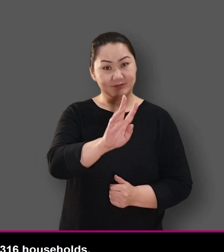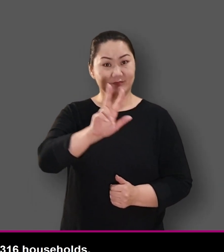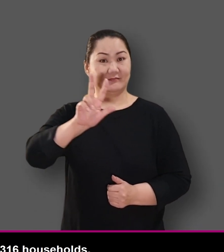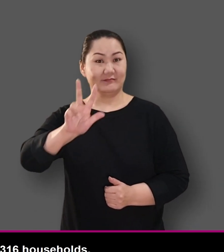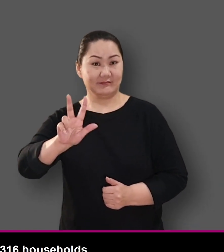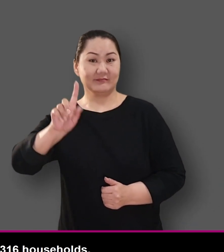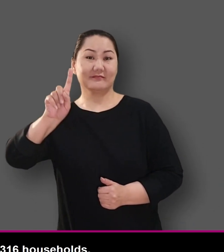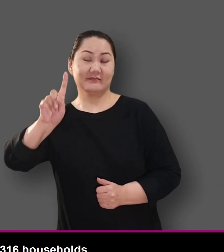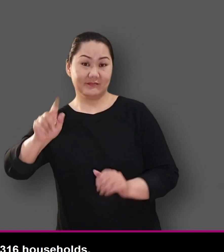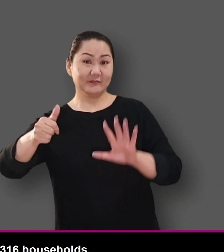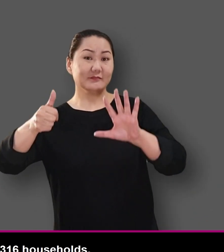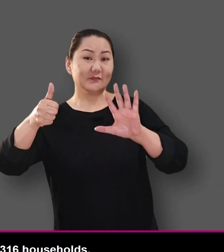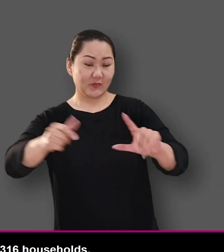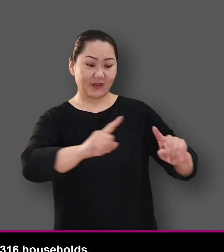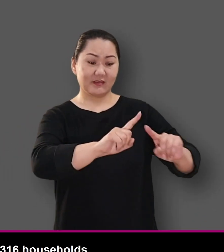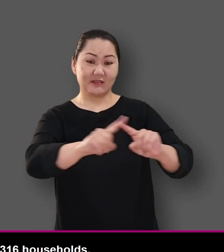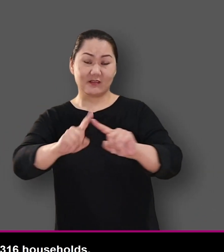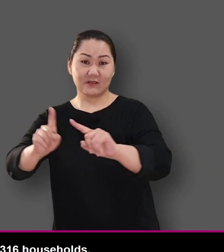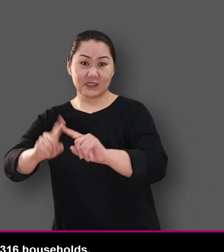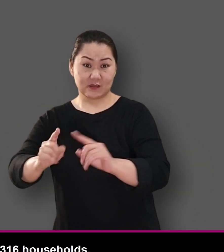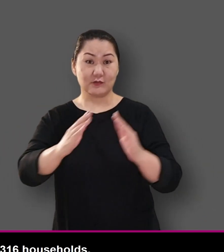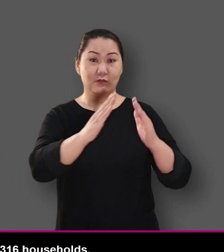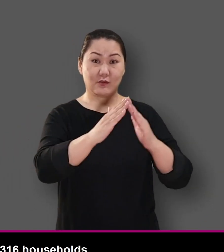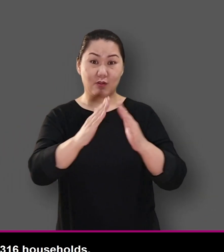covering 4,316 households